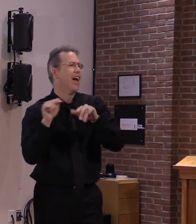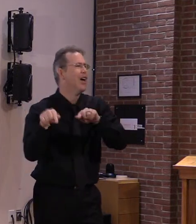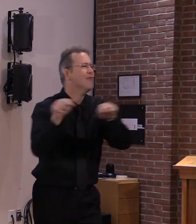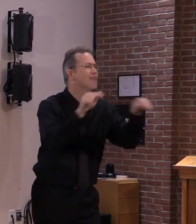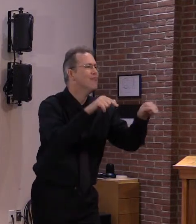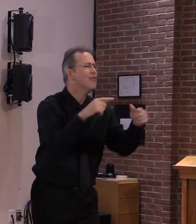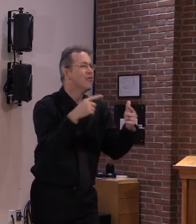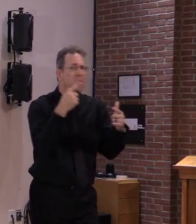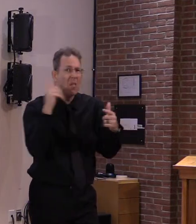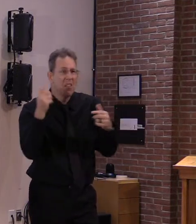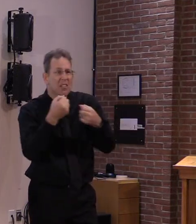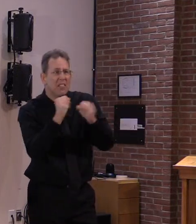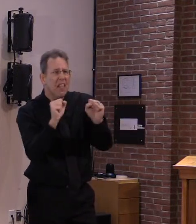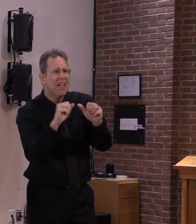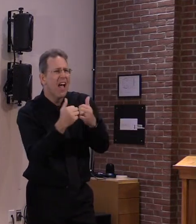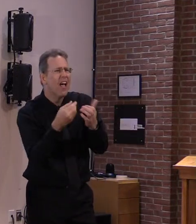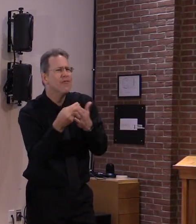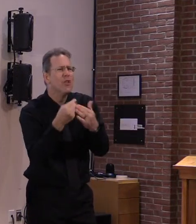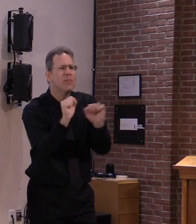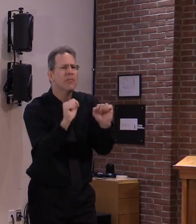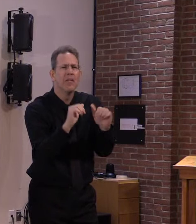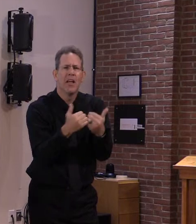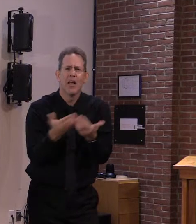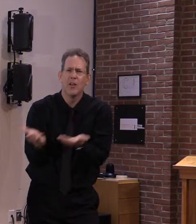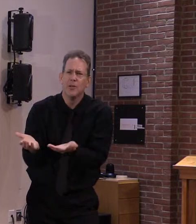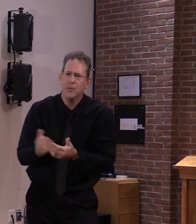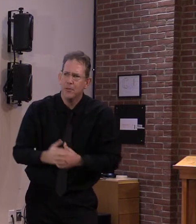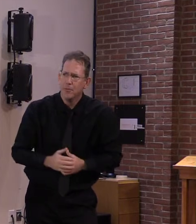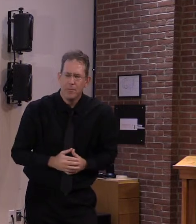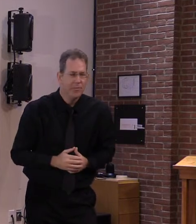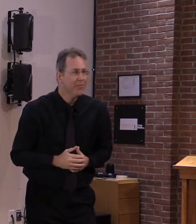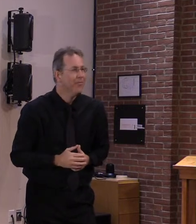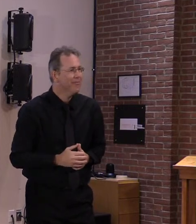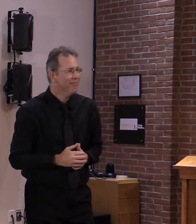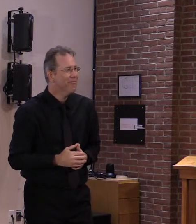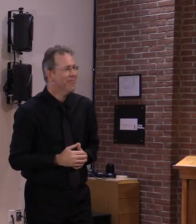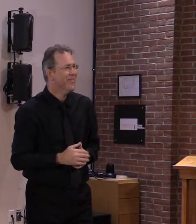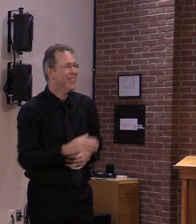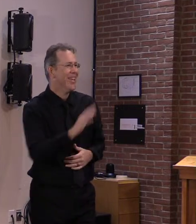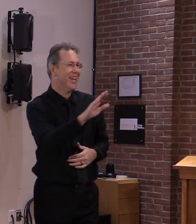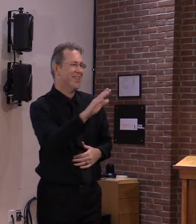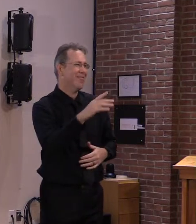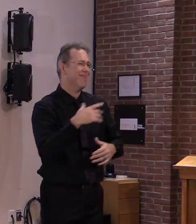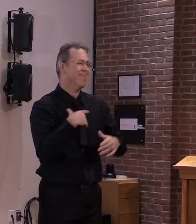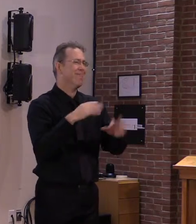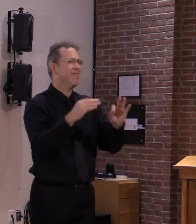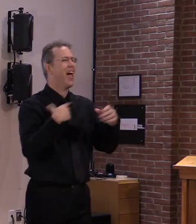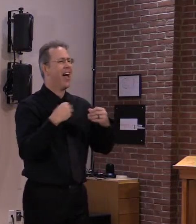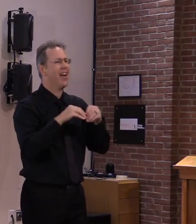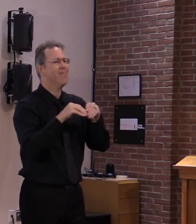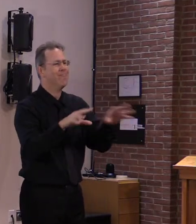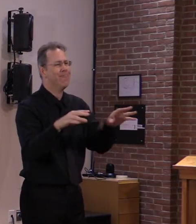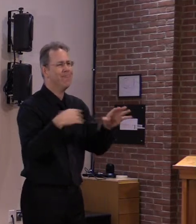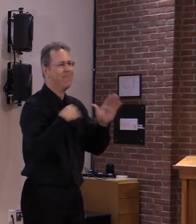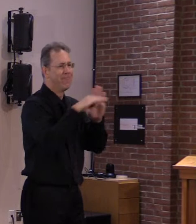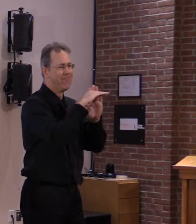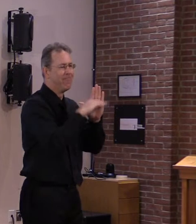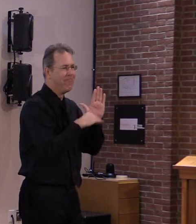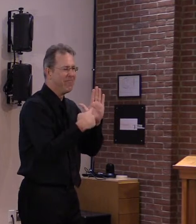3 deaths reported. 2 of those deaths occurred on November 24th and 1 on November 22nd.